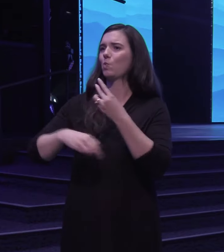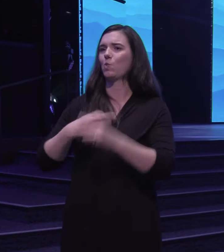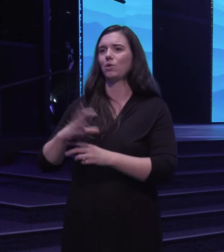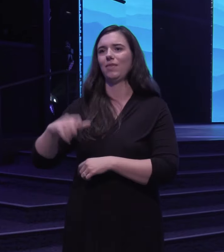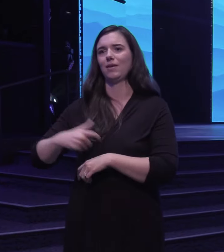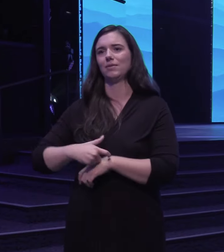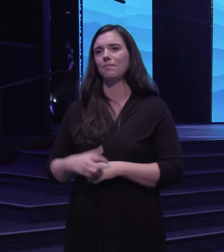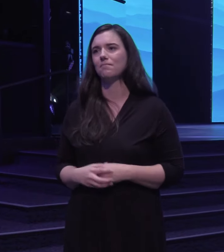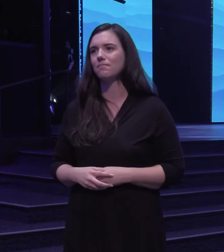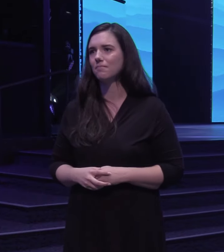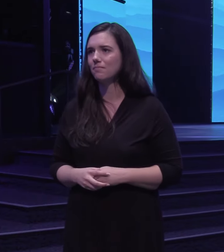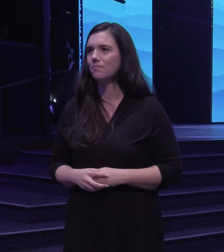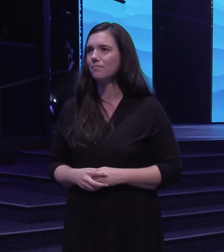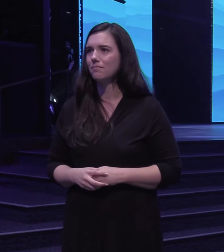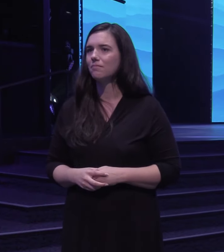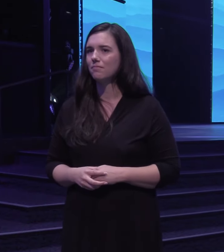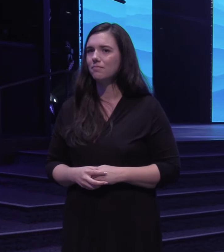that time.